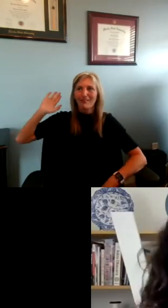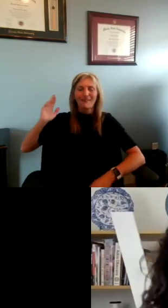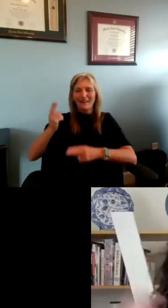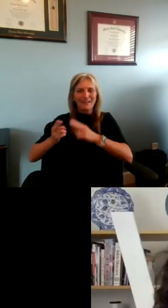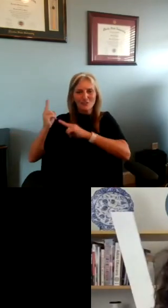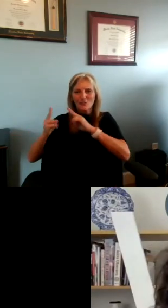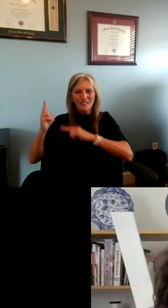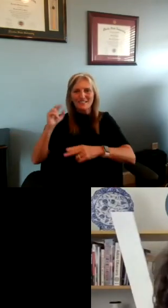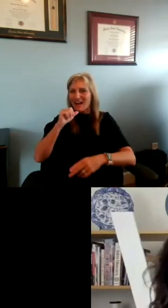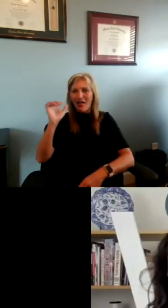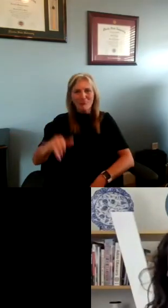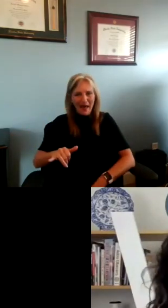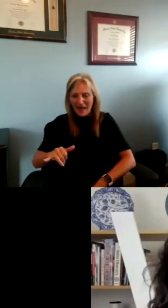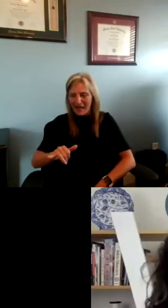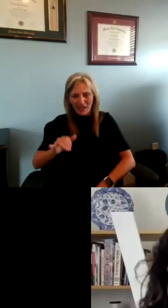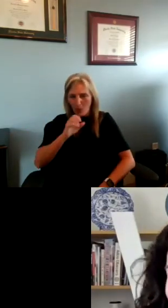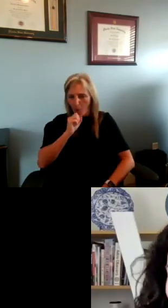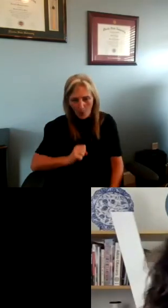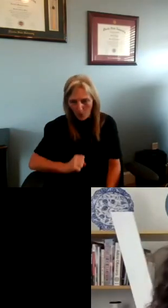That's right.